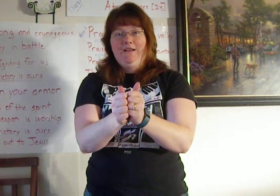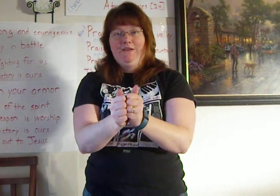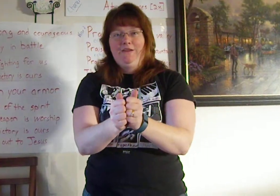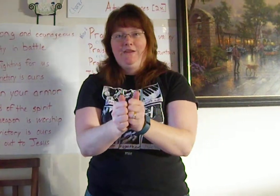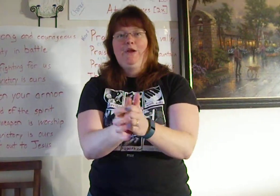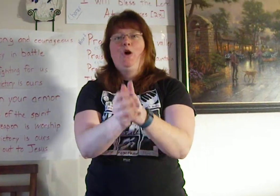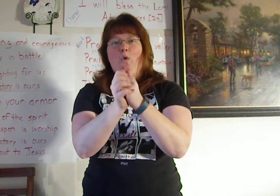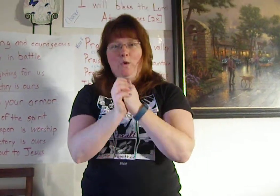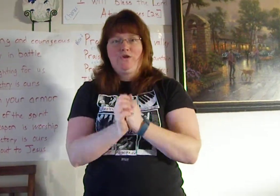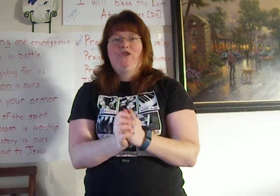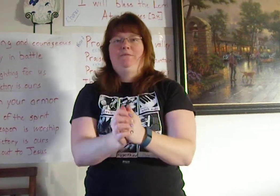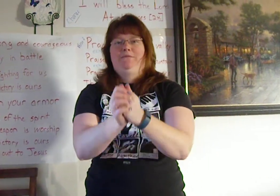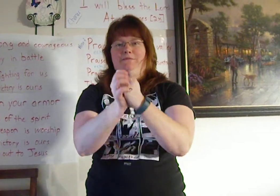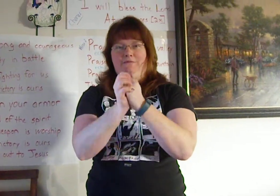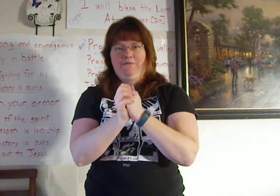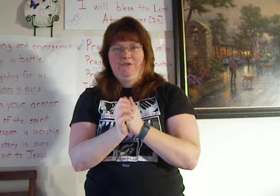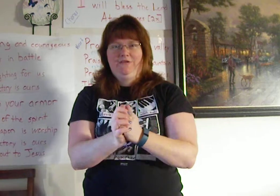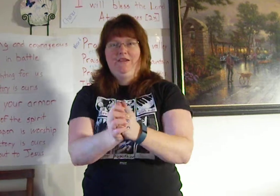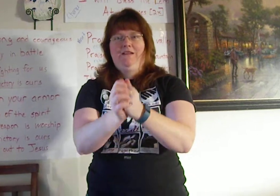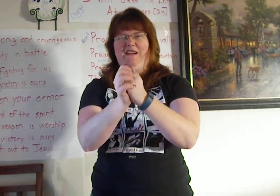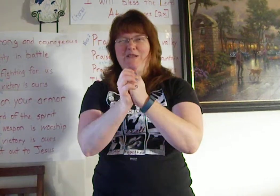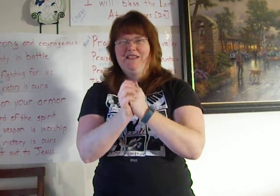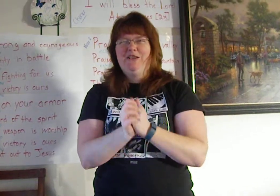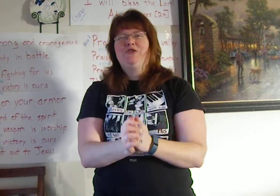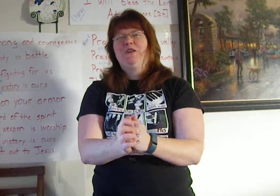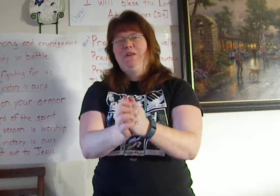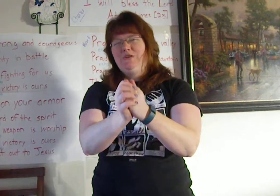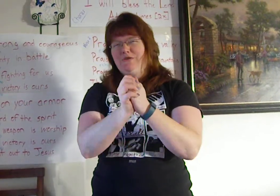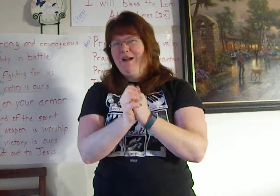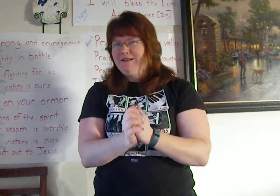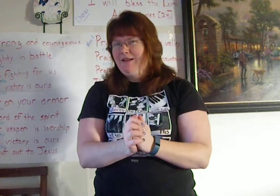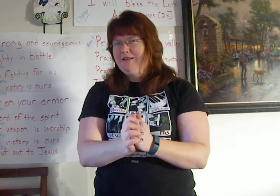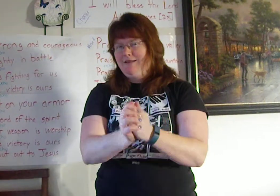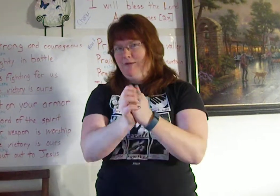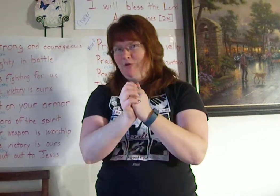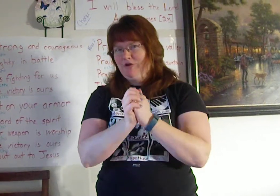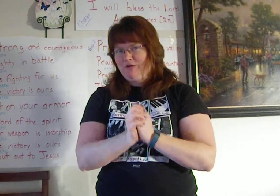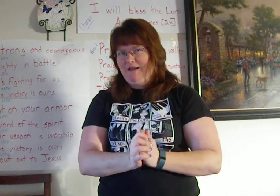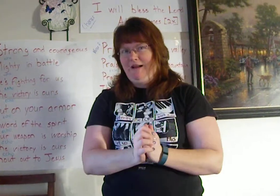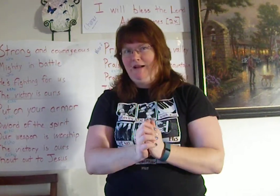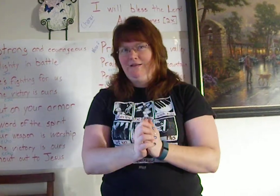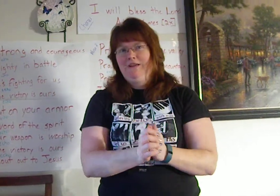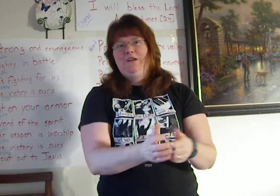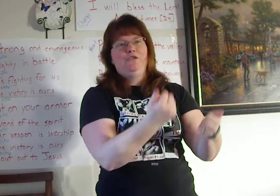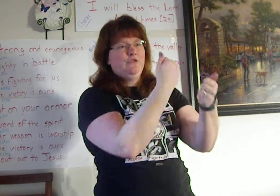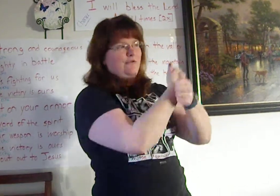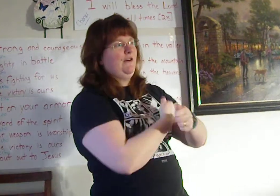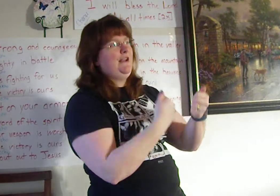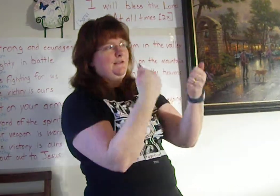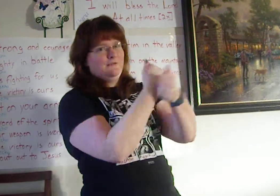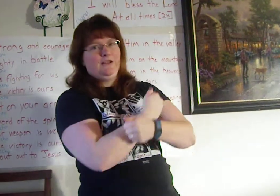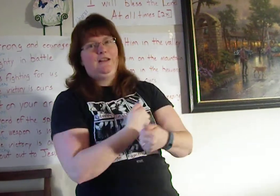with worship. That one's a little tricky because you're not saying the same word you're signing. You do the fight